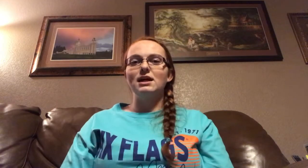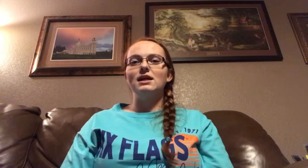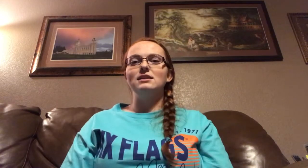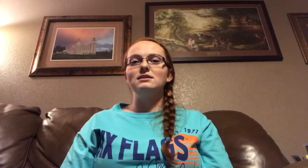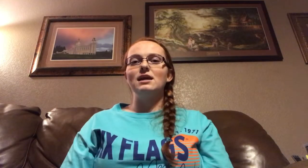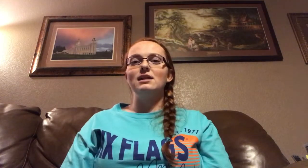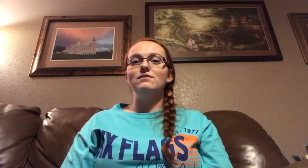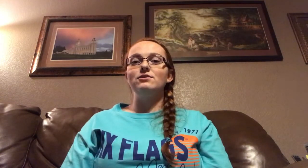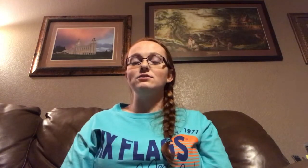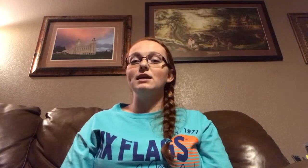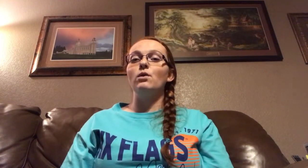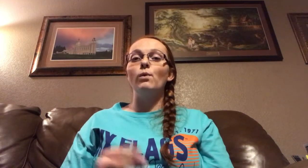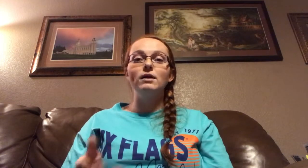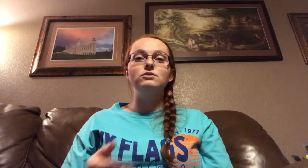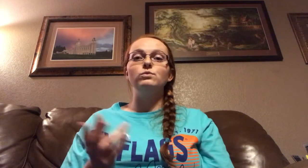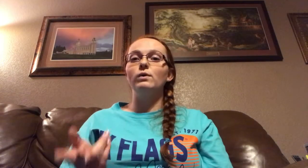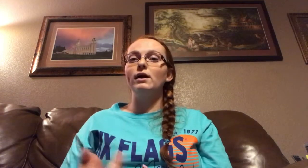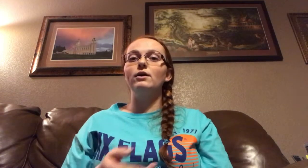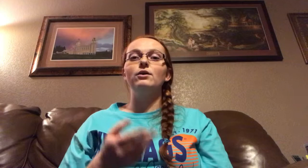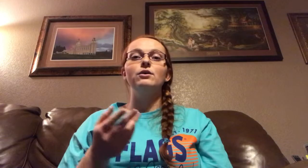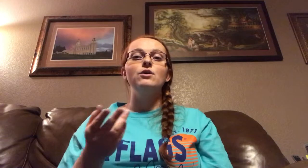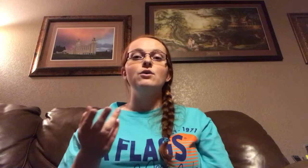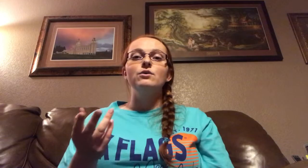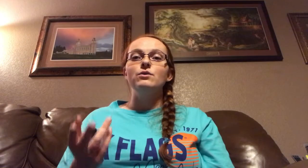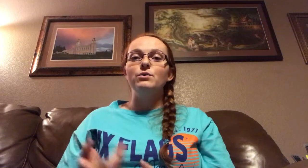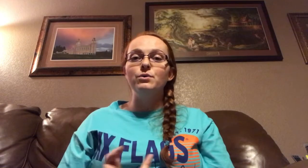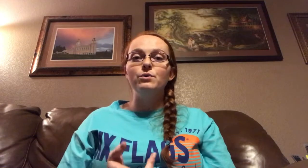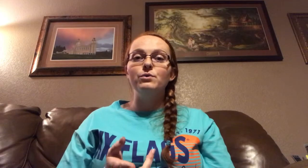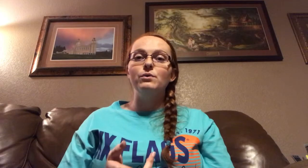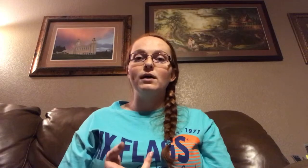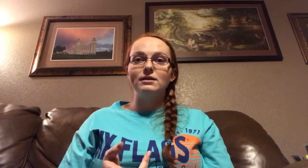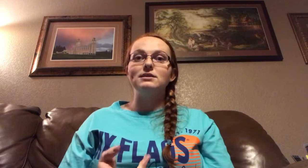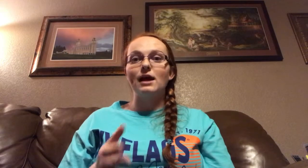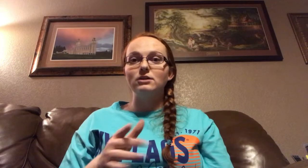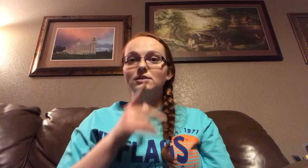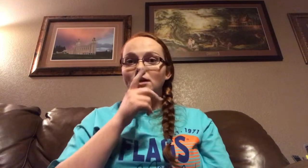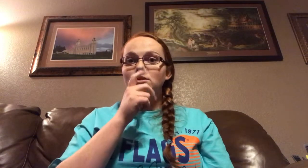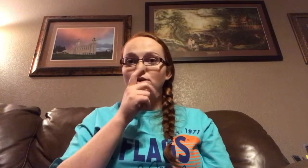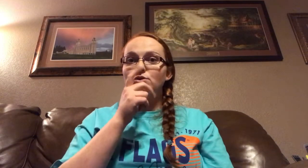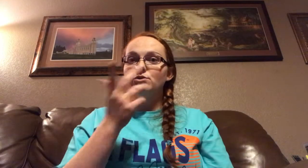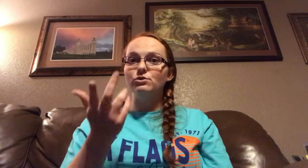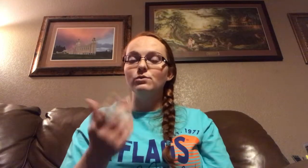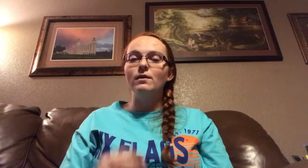second, and if you're saying what, where, who, as in actually asking who,